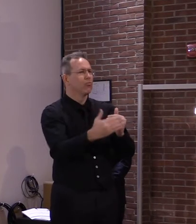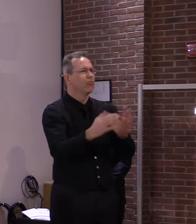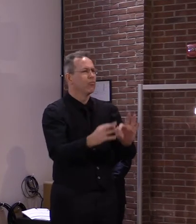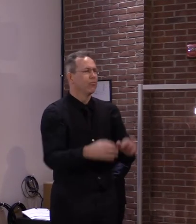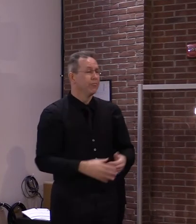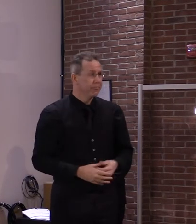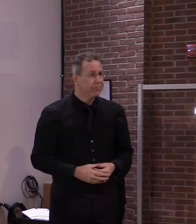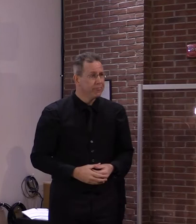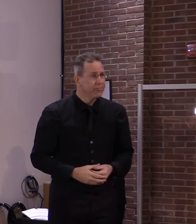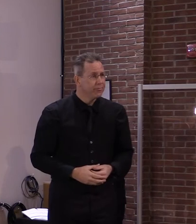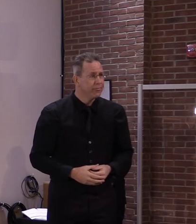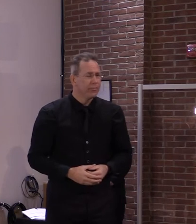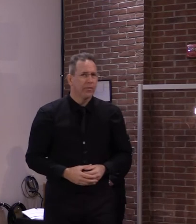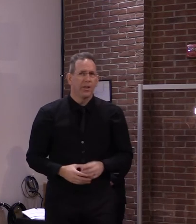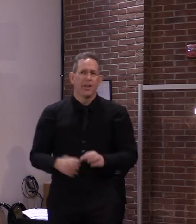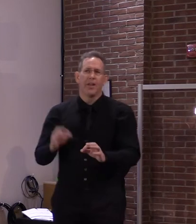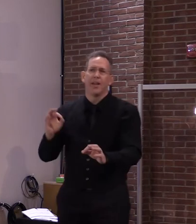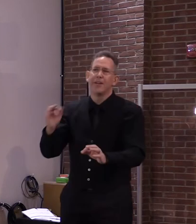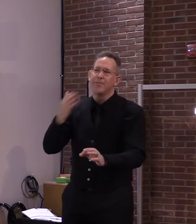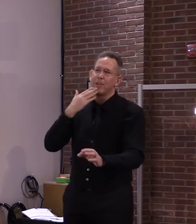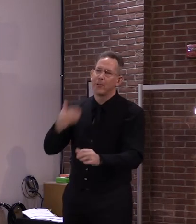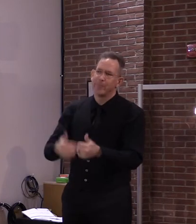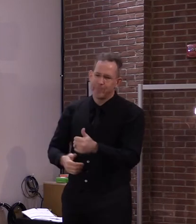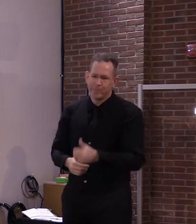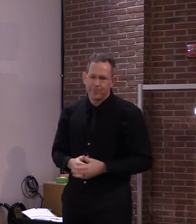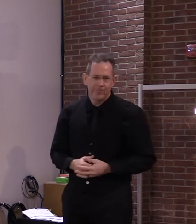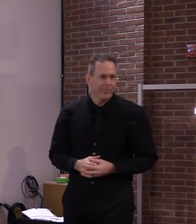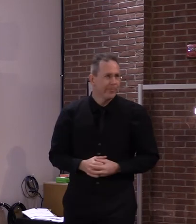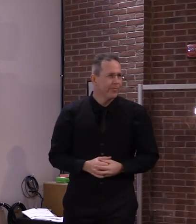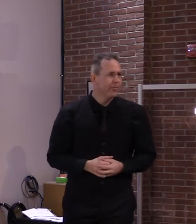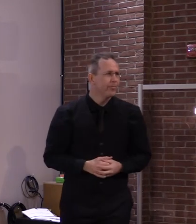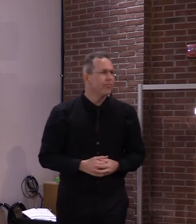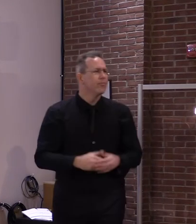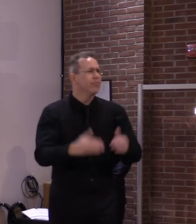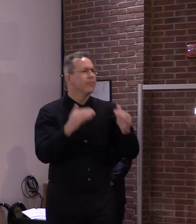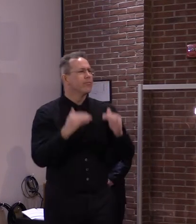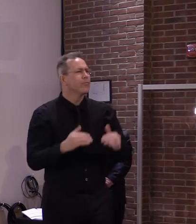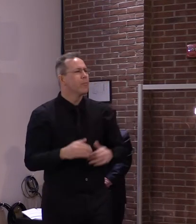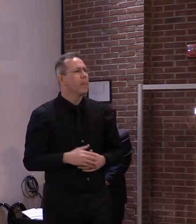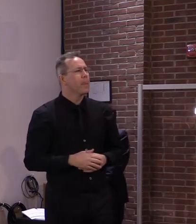great thank you very much peter dpr